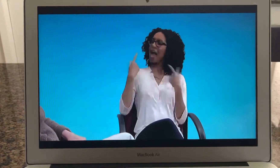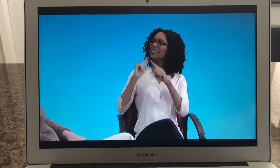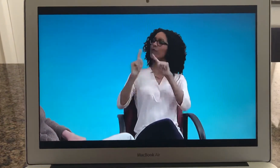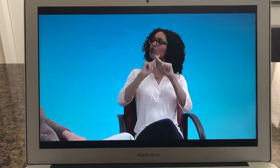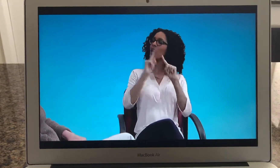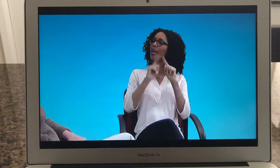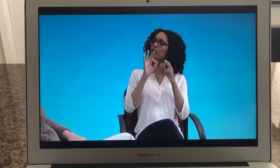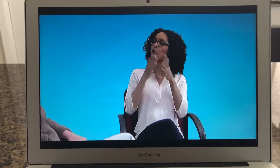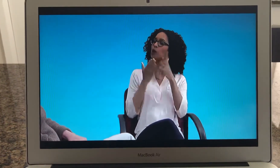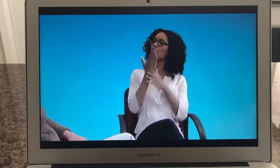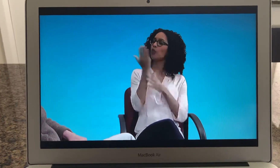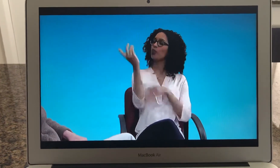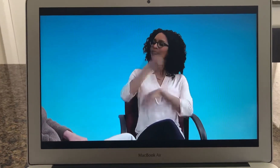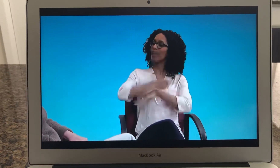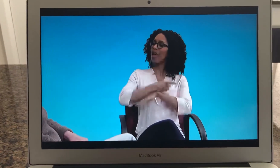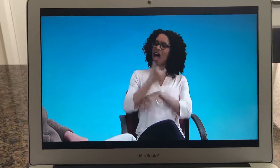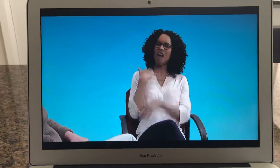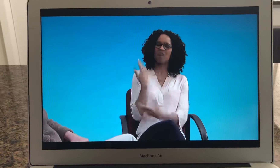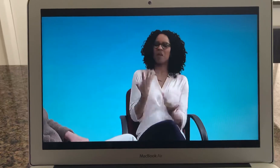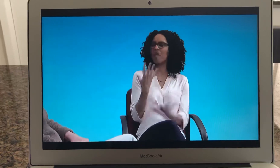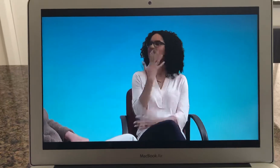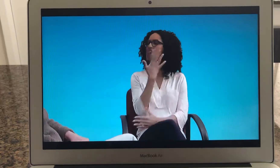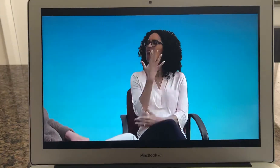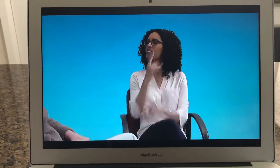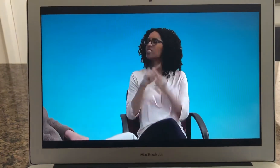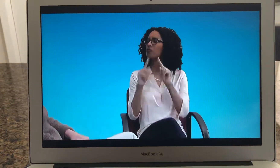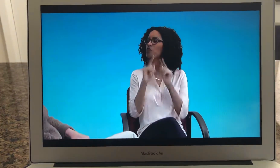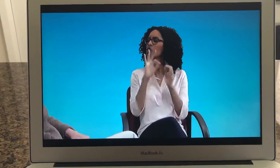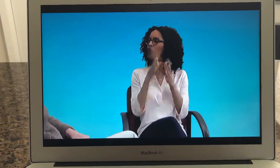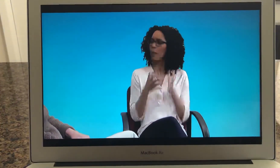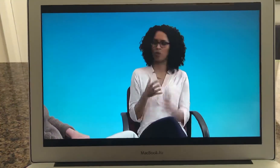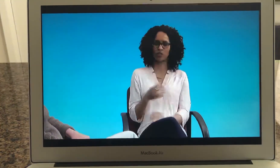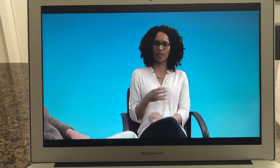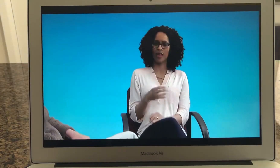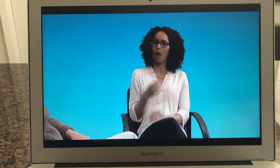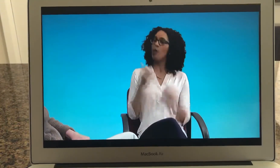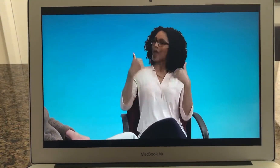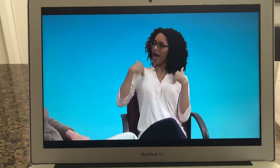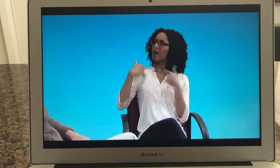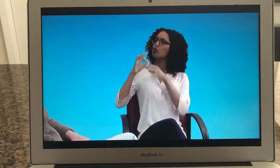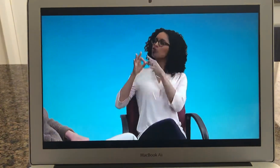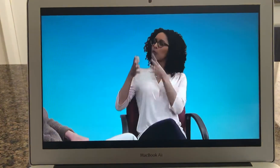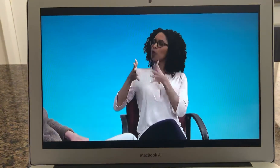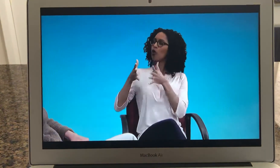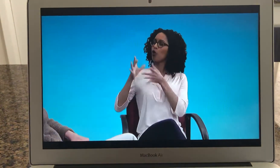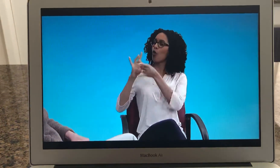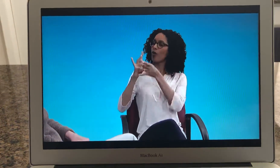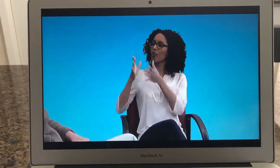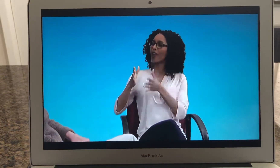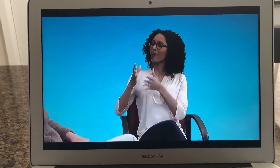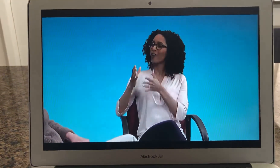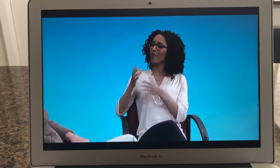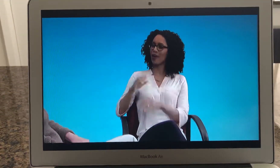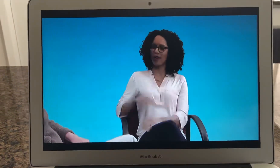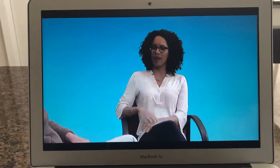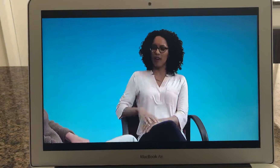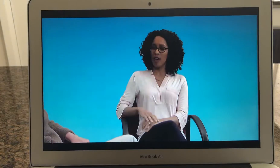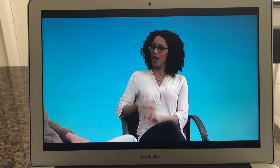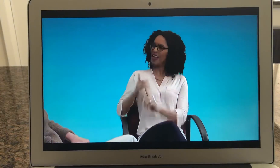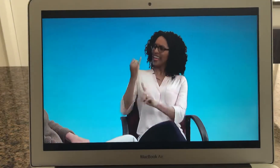experience with the mainstream program has different interpreters throughout the day. I'd have 5 different interpreters. I had an